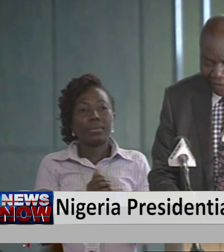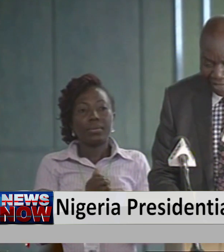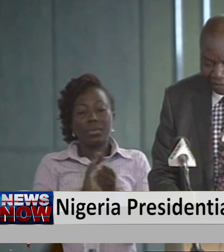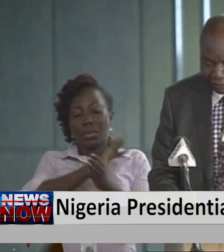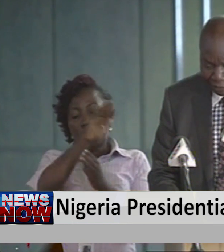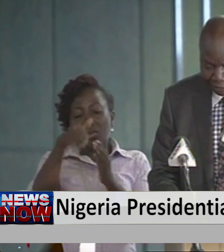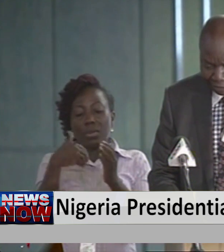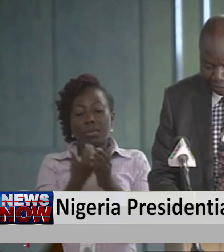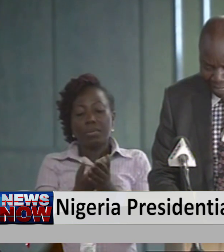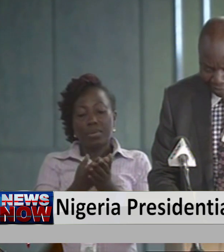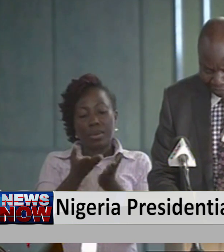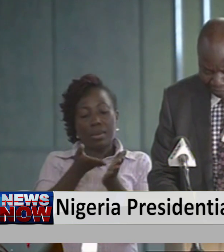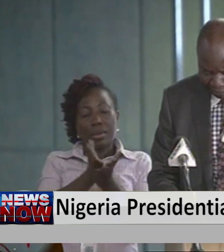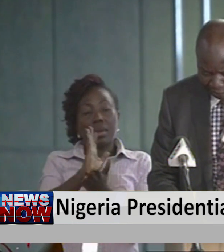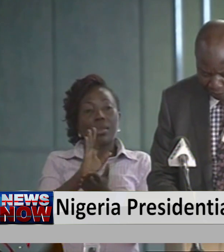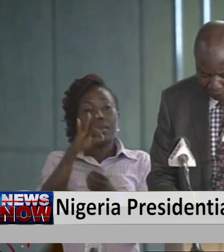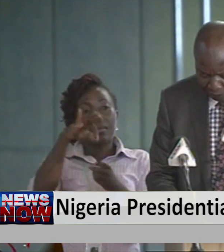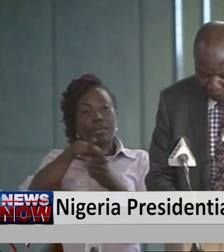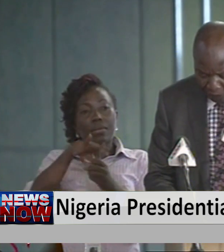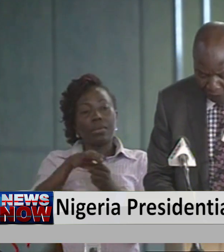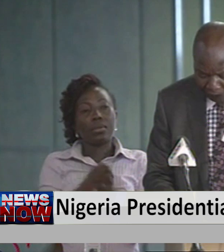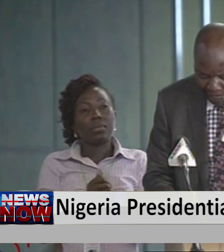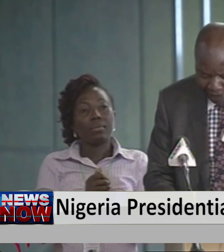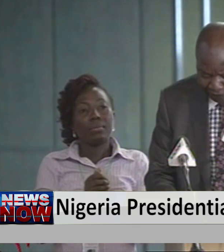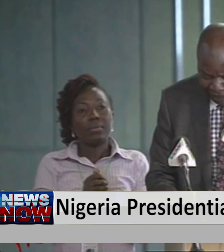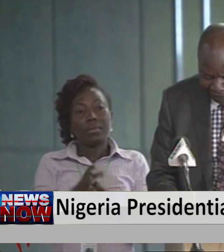Total valid votes cast,